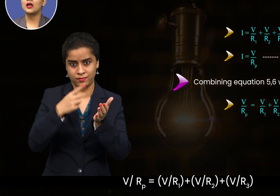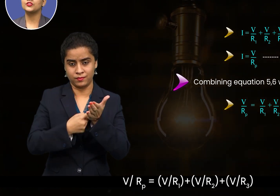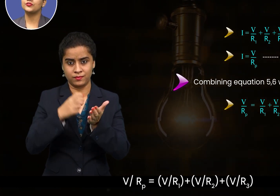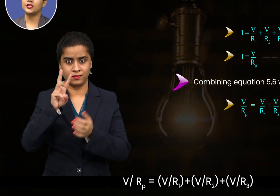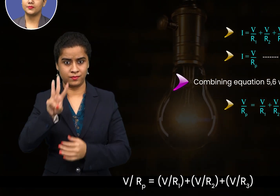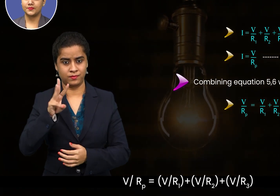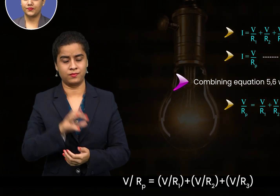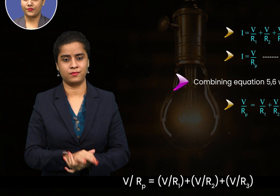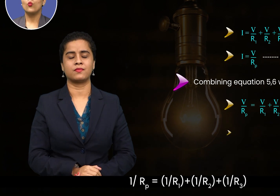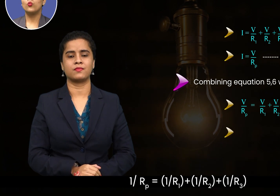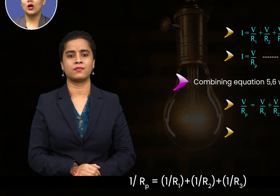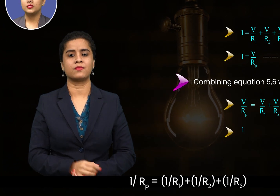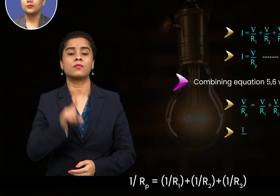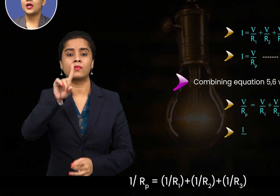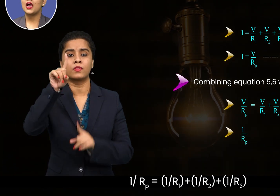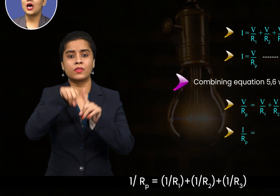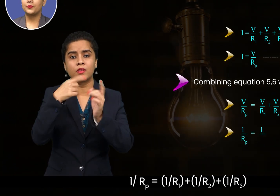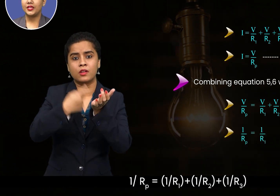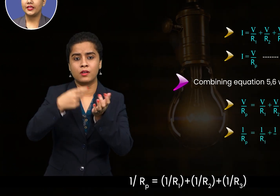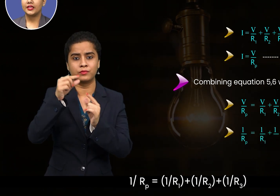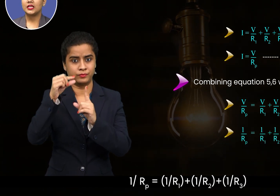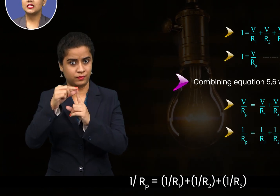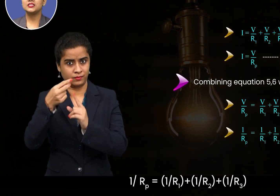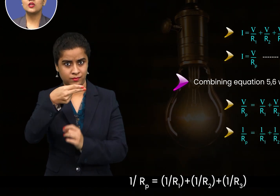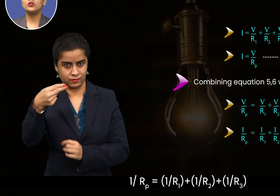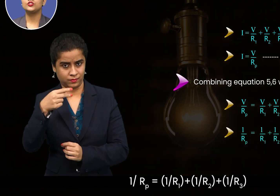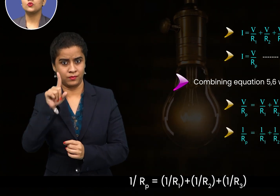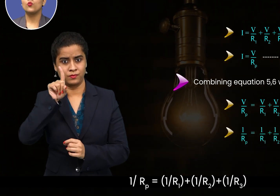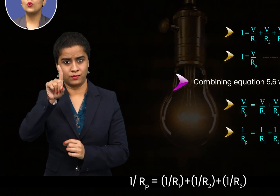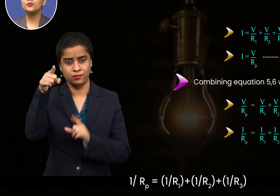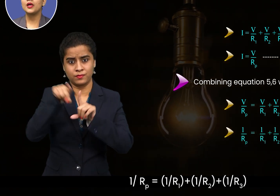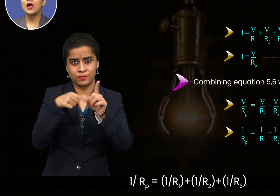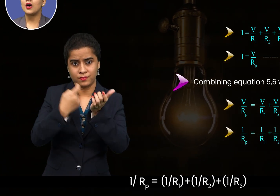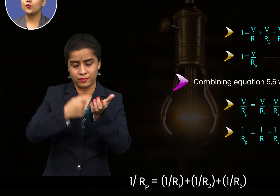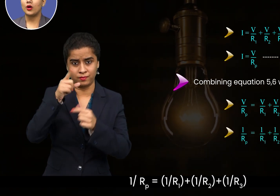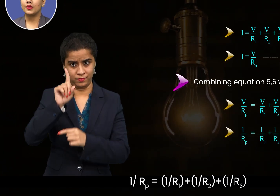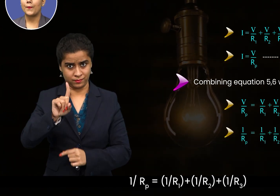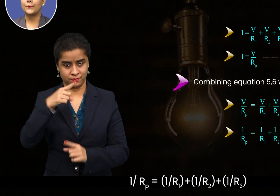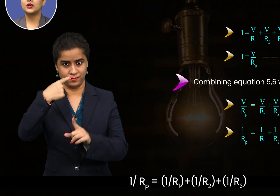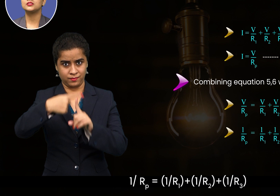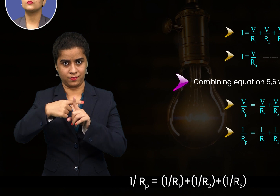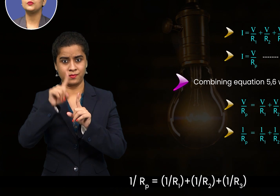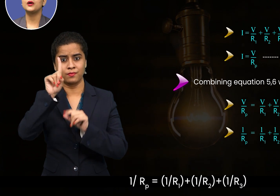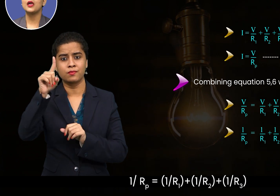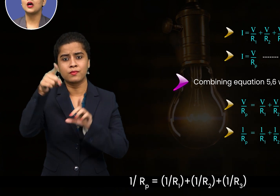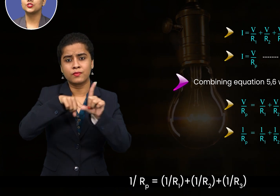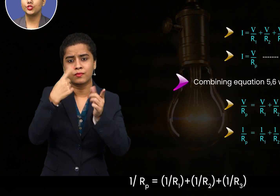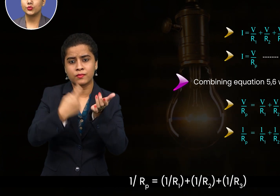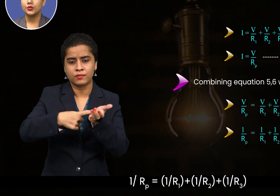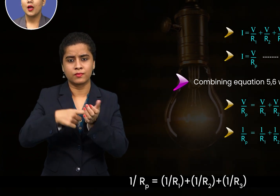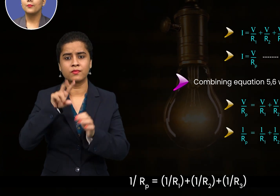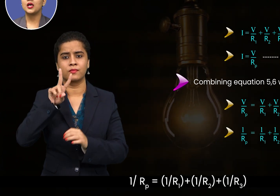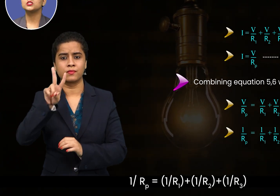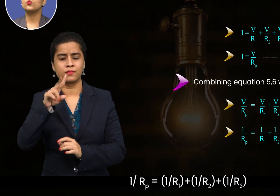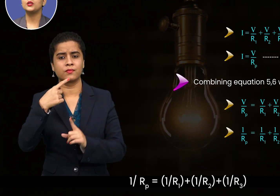by R3. 1 by Rp is equal to 1 by R1 plus 1 by